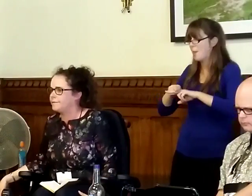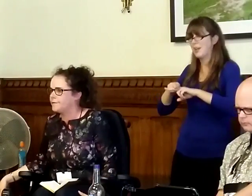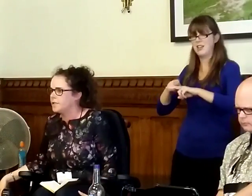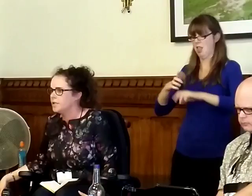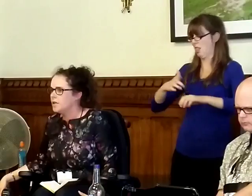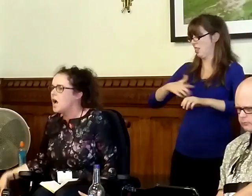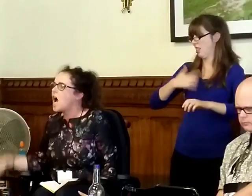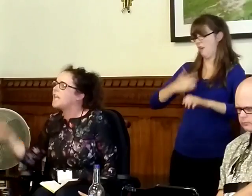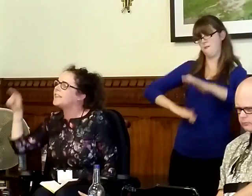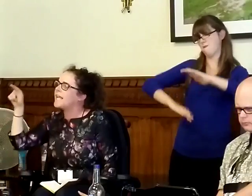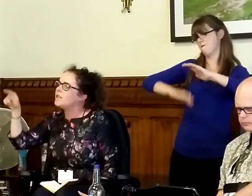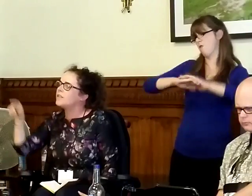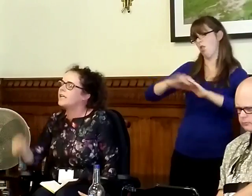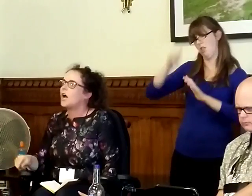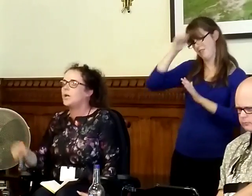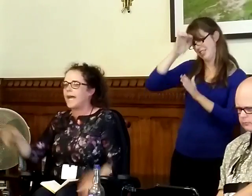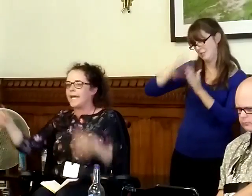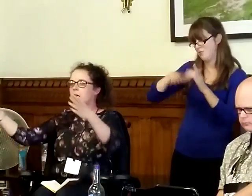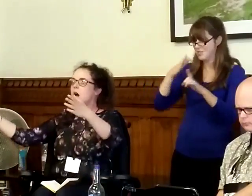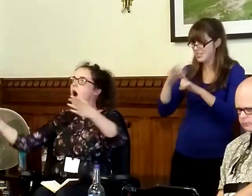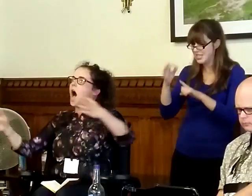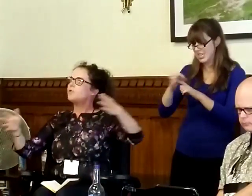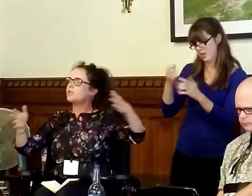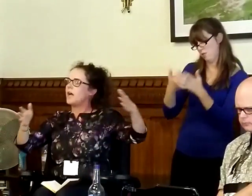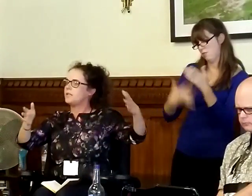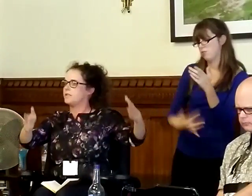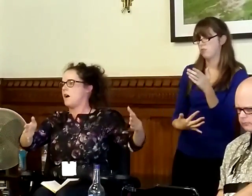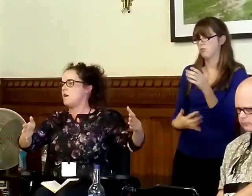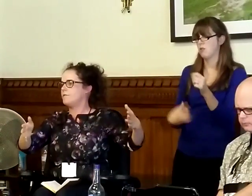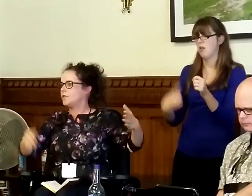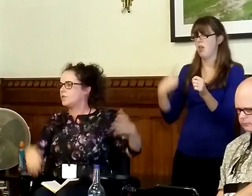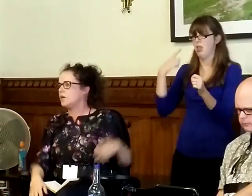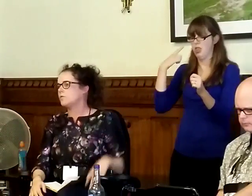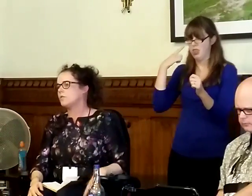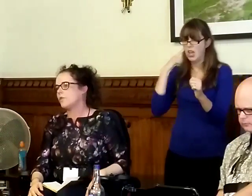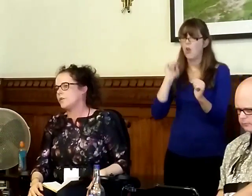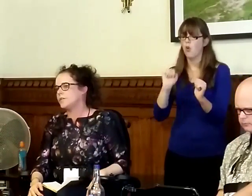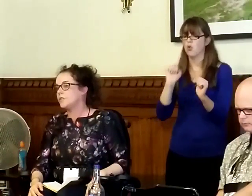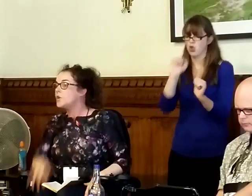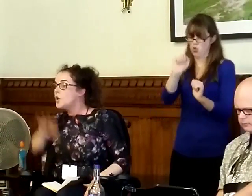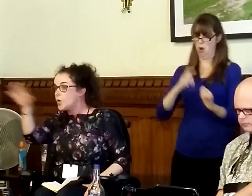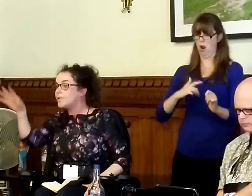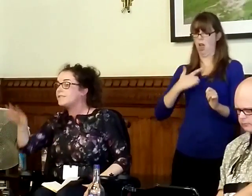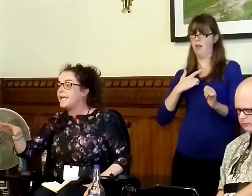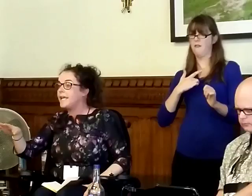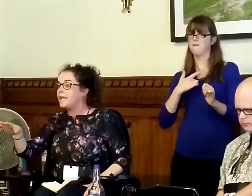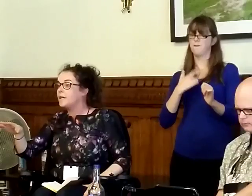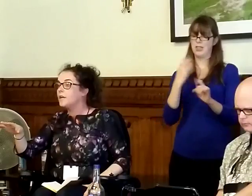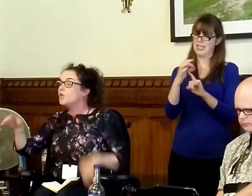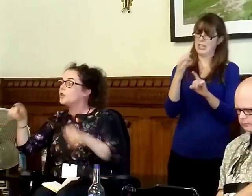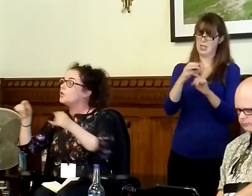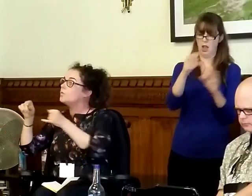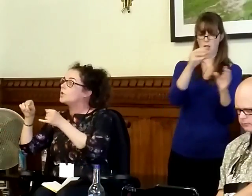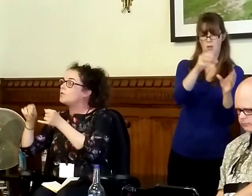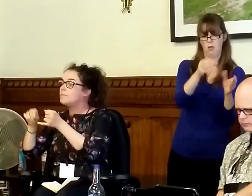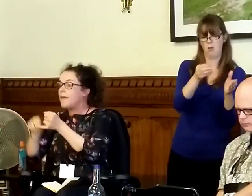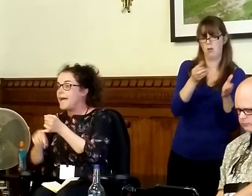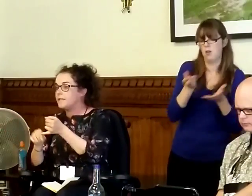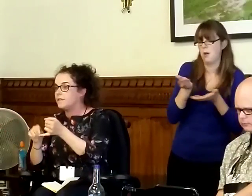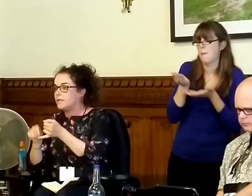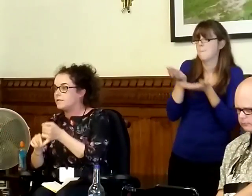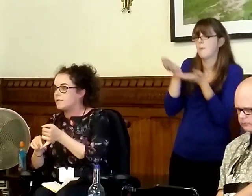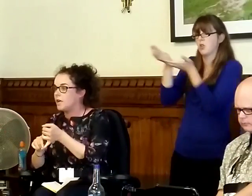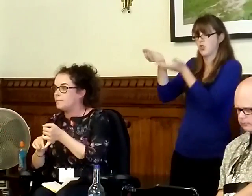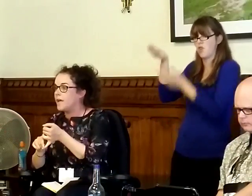of your life. And then think, okay, I've just handed that over to the local authorities who are saying that you will go